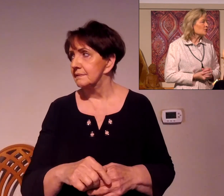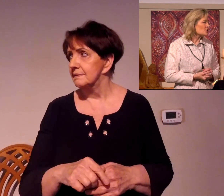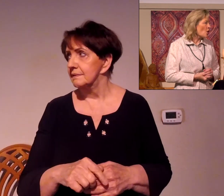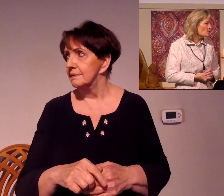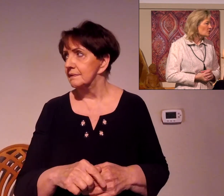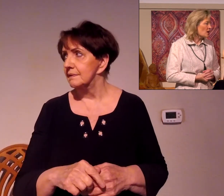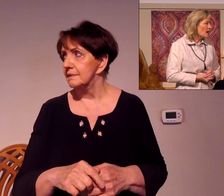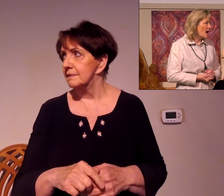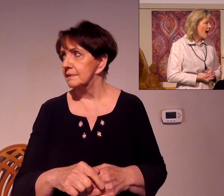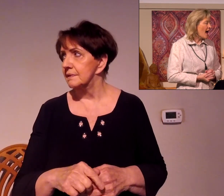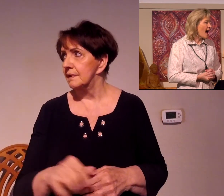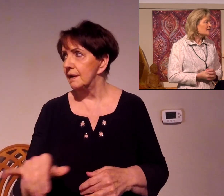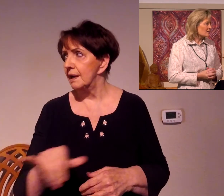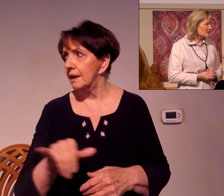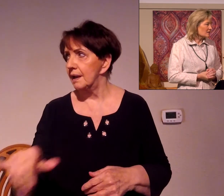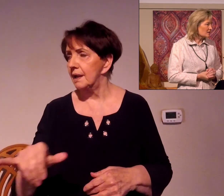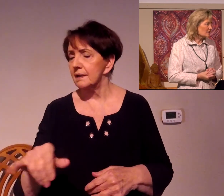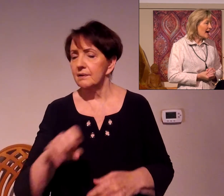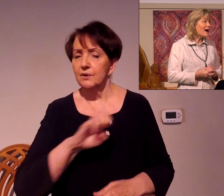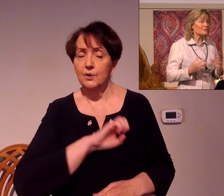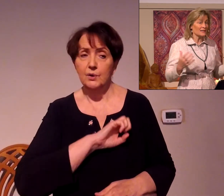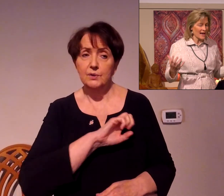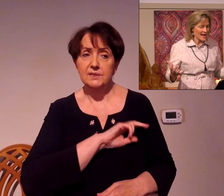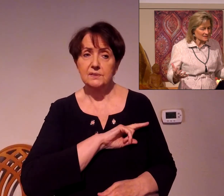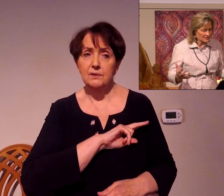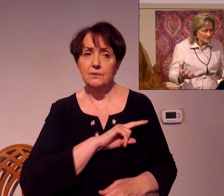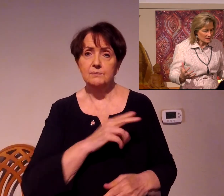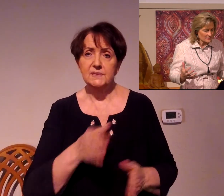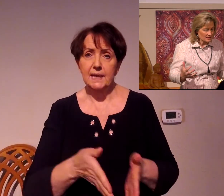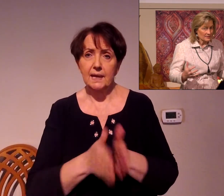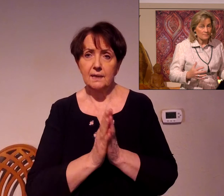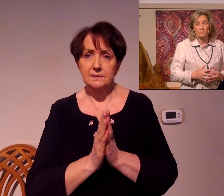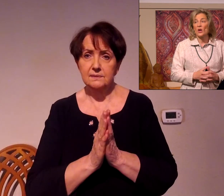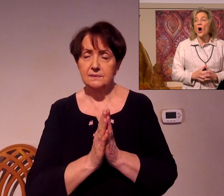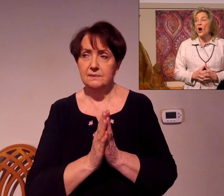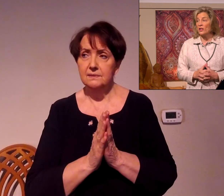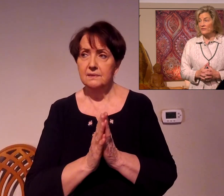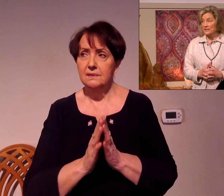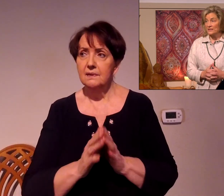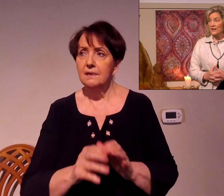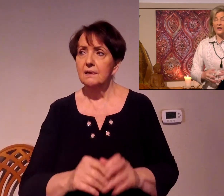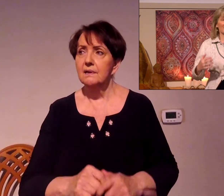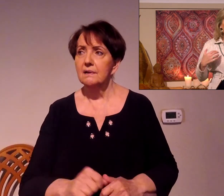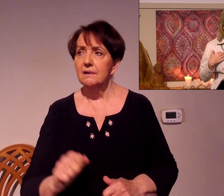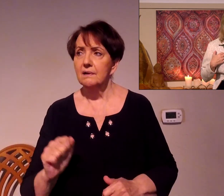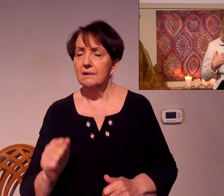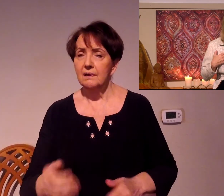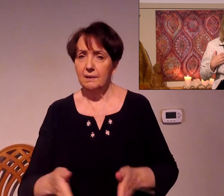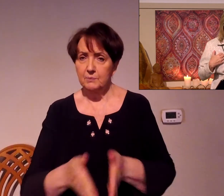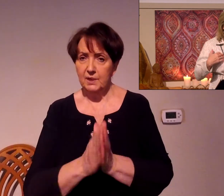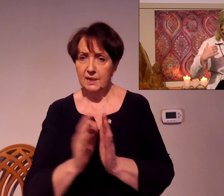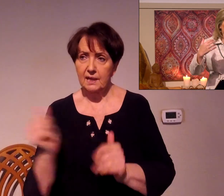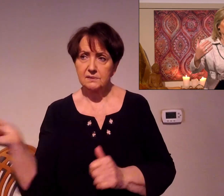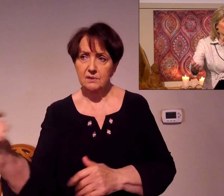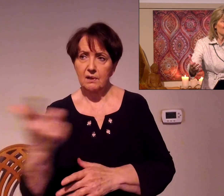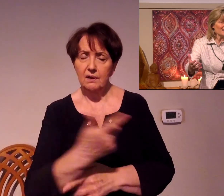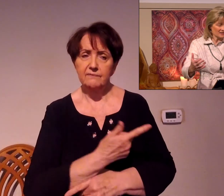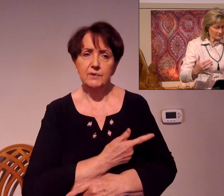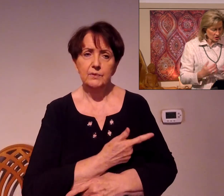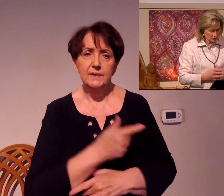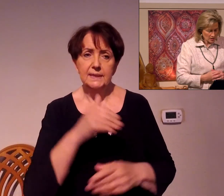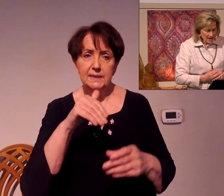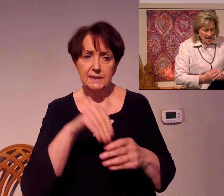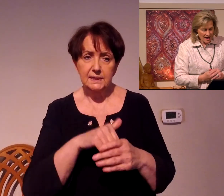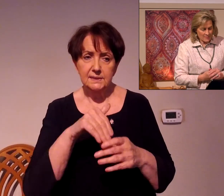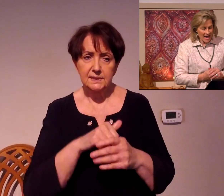like Ernest Holmes asked us, I'm going to ask us, all of us, on the inside of me and on the inside